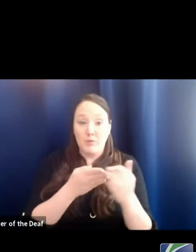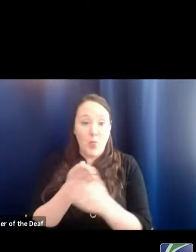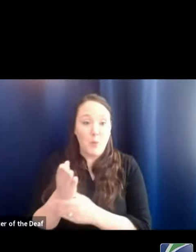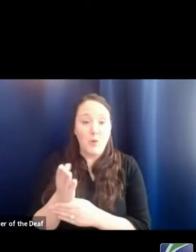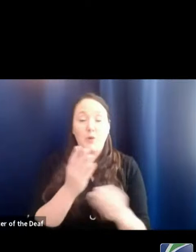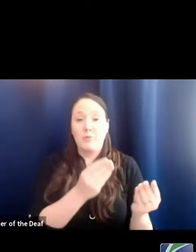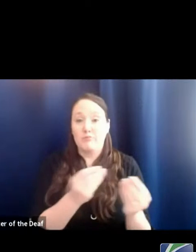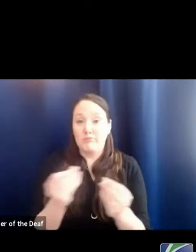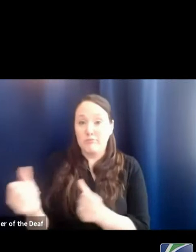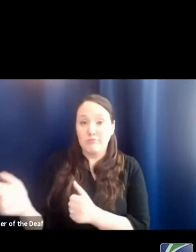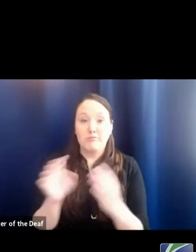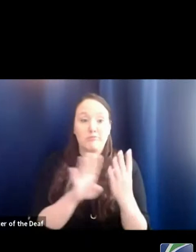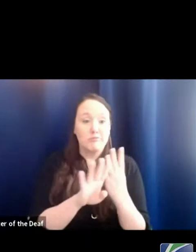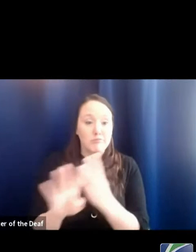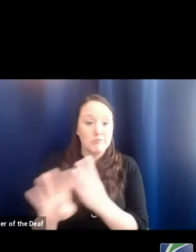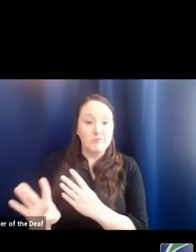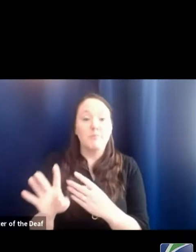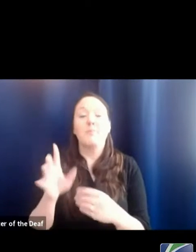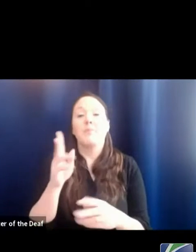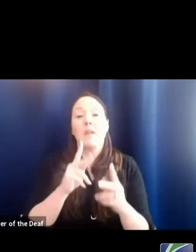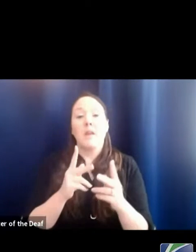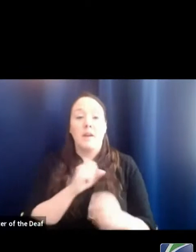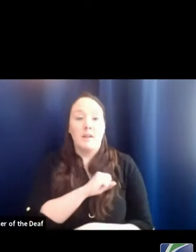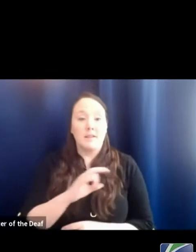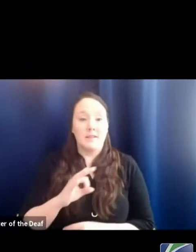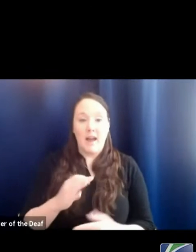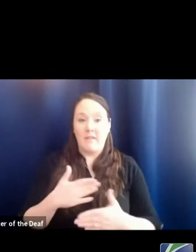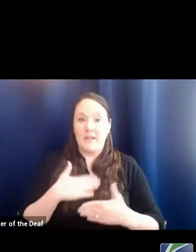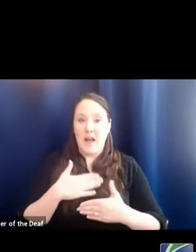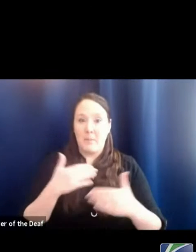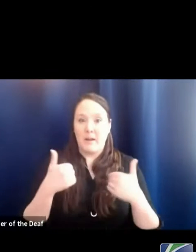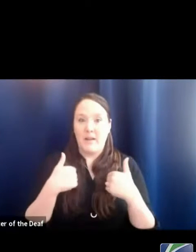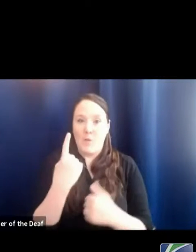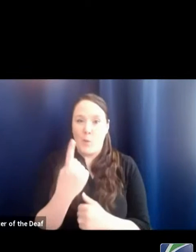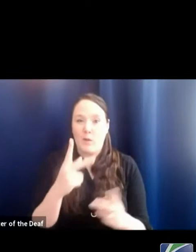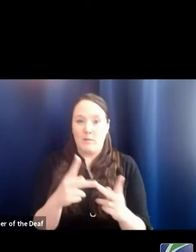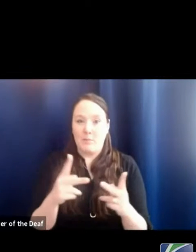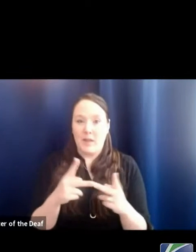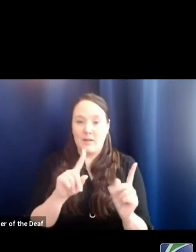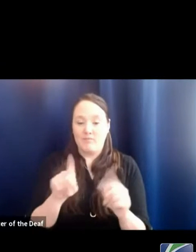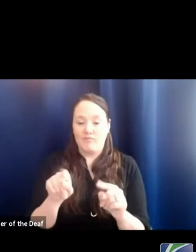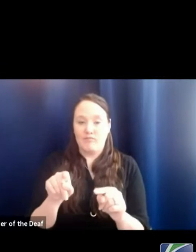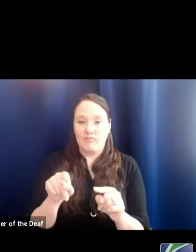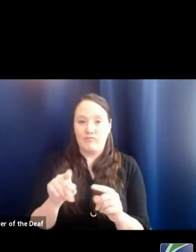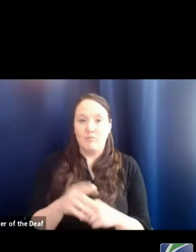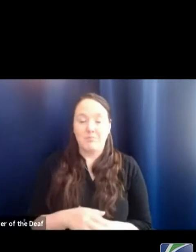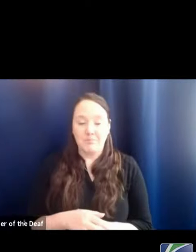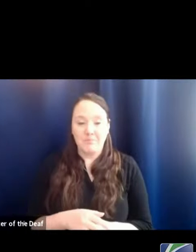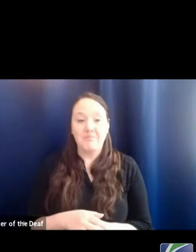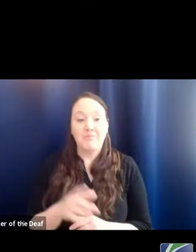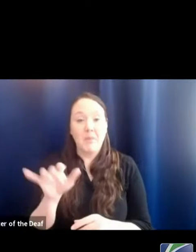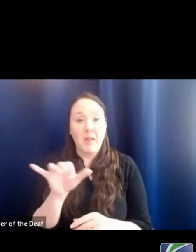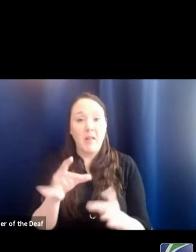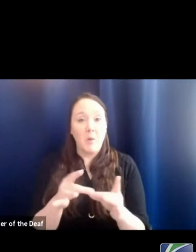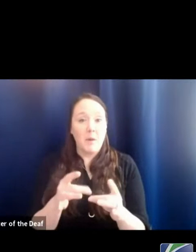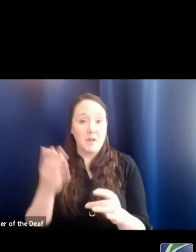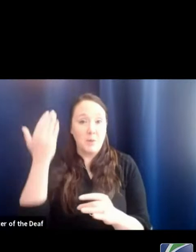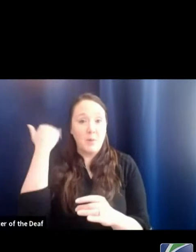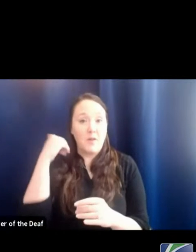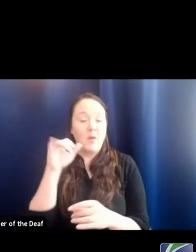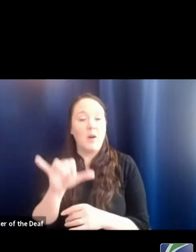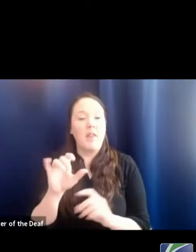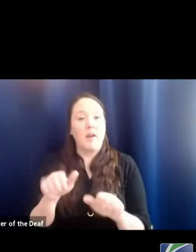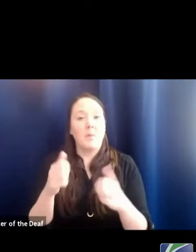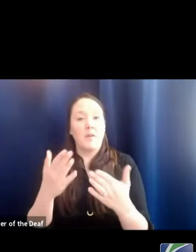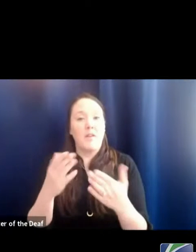and our staff is happy to have a location to go to on a regular basis. As we've stated before, this base gives us the ability to